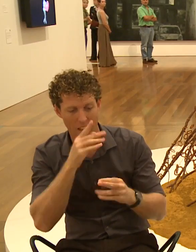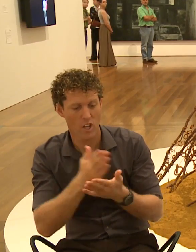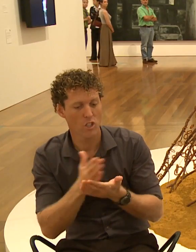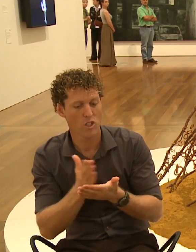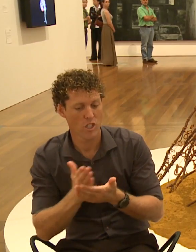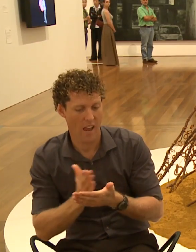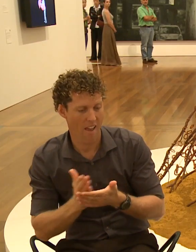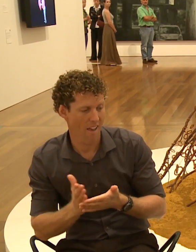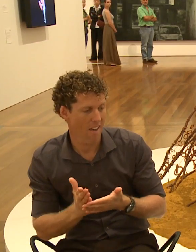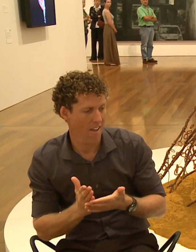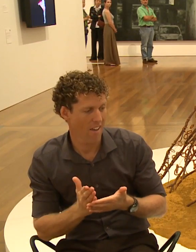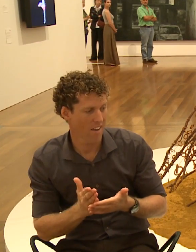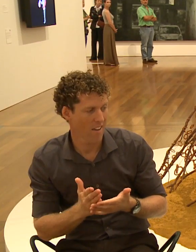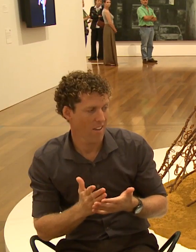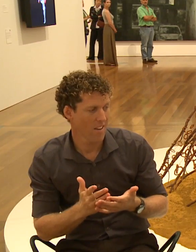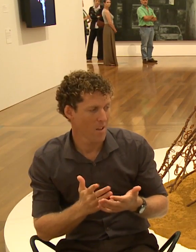with